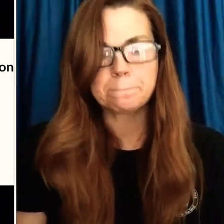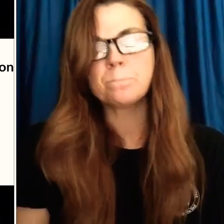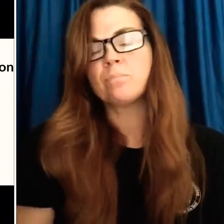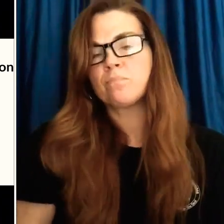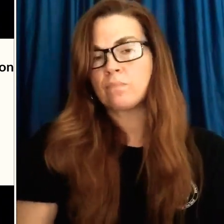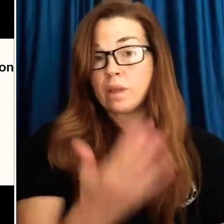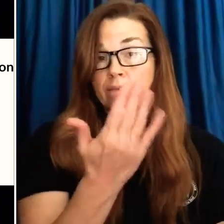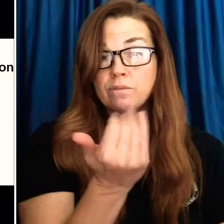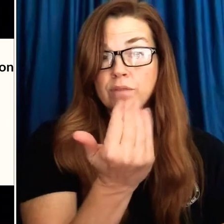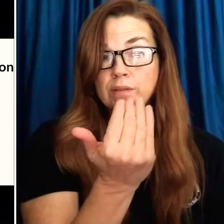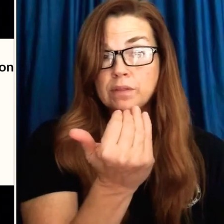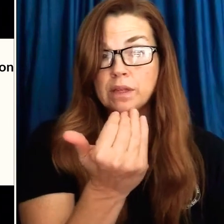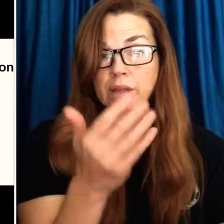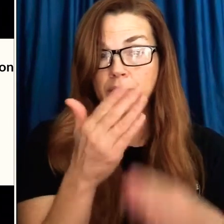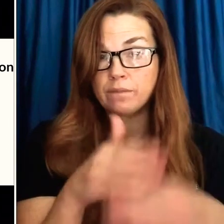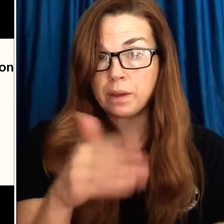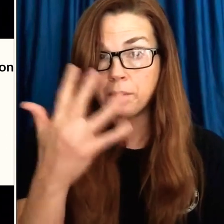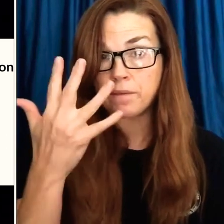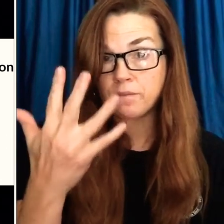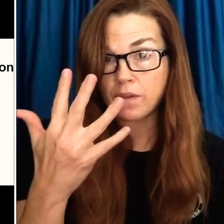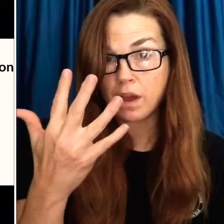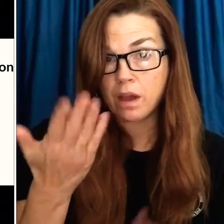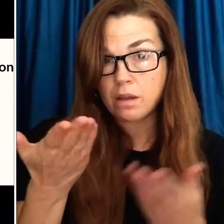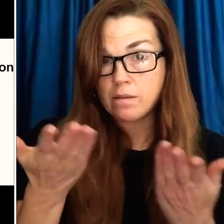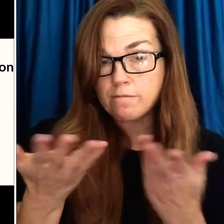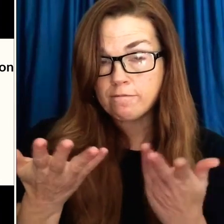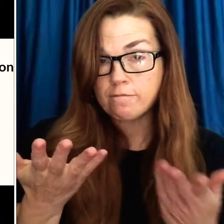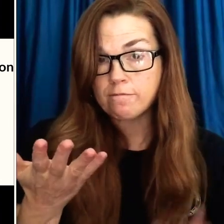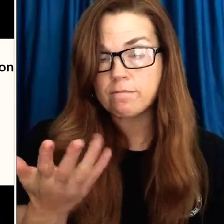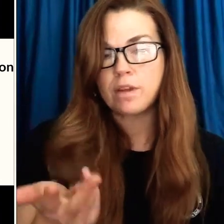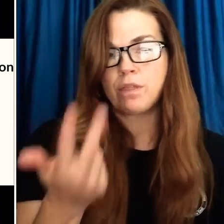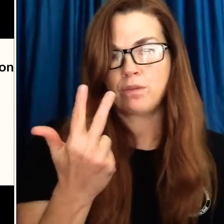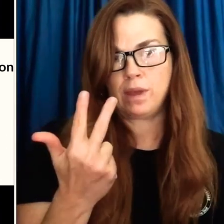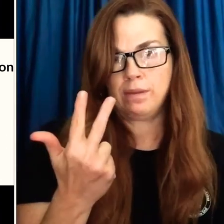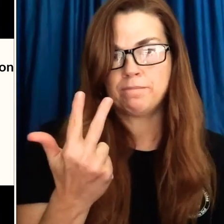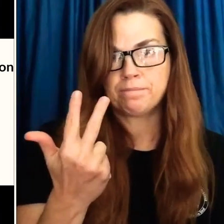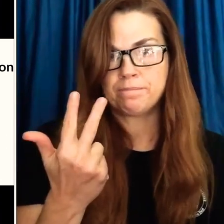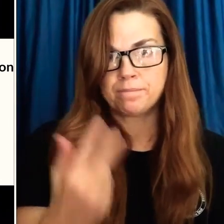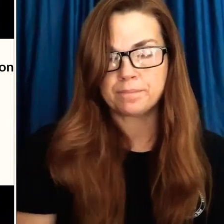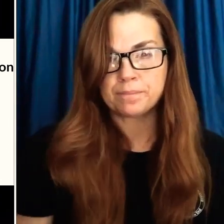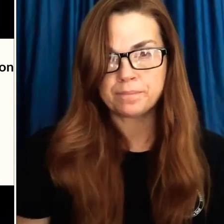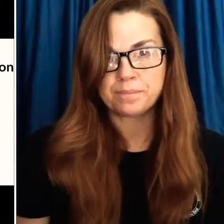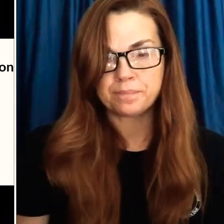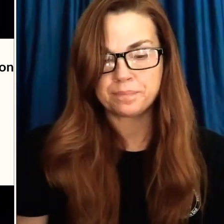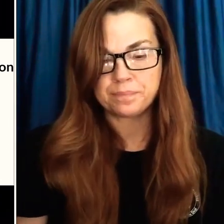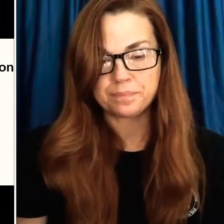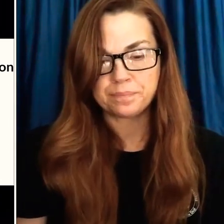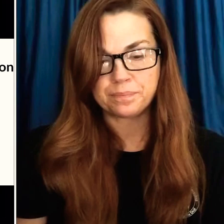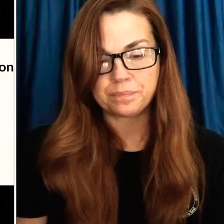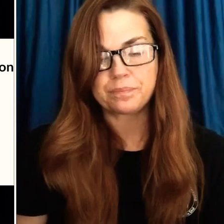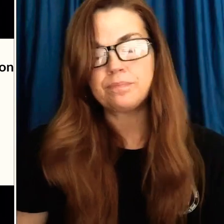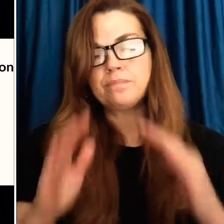Alright, so what is 15 divided by 5? And the answer for that would be 3.